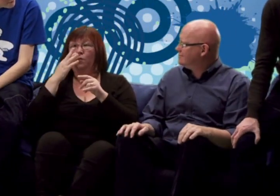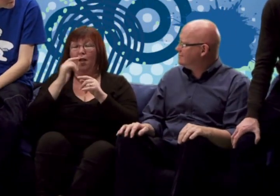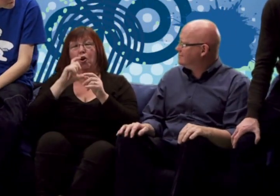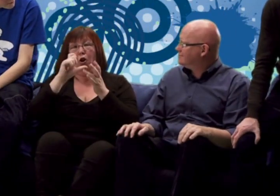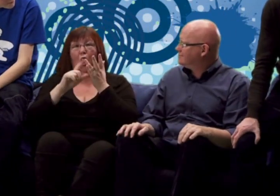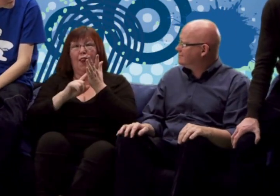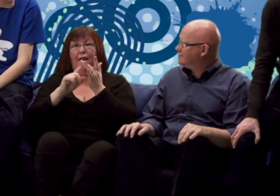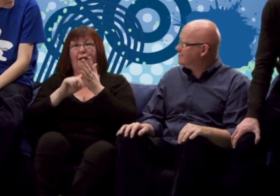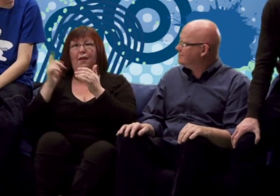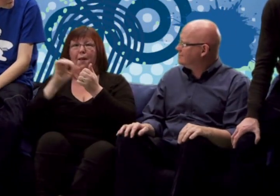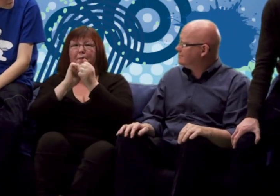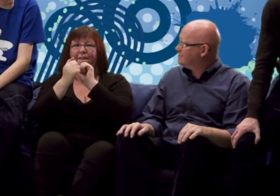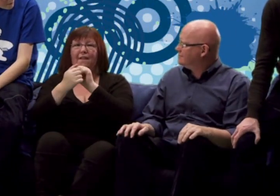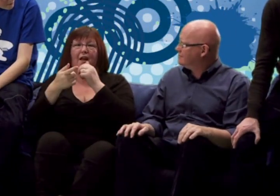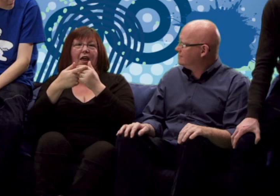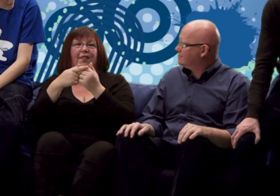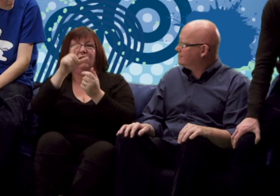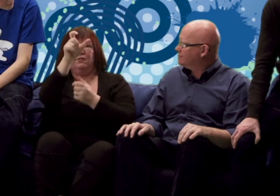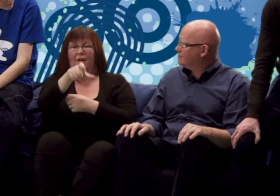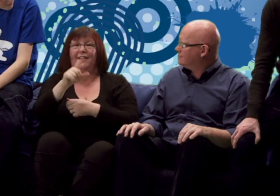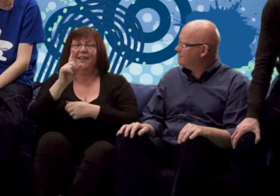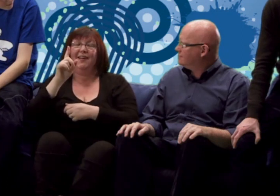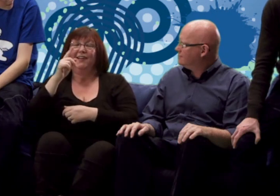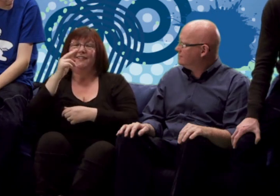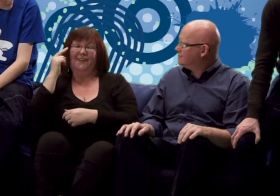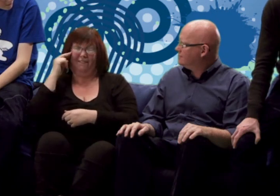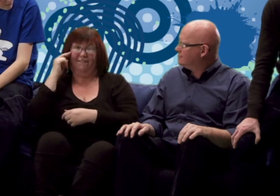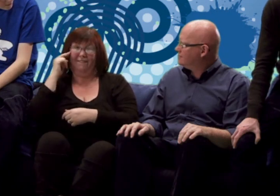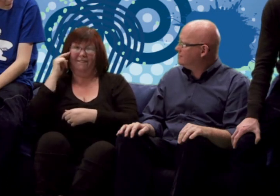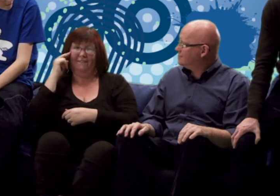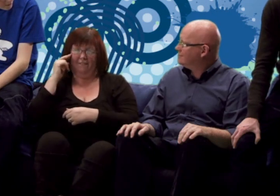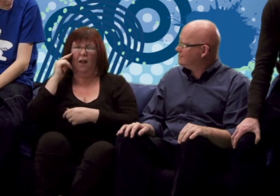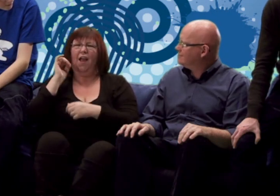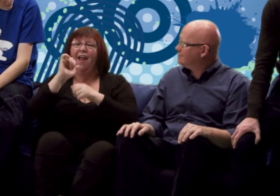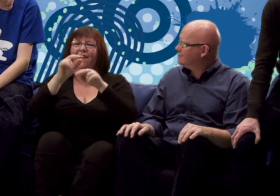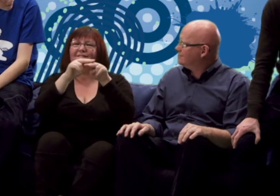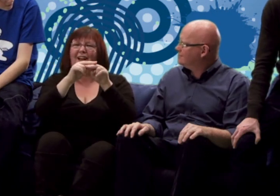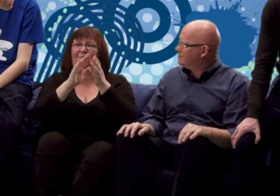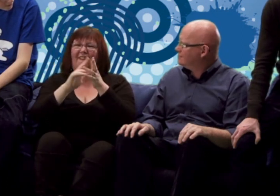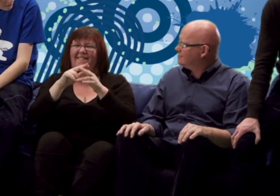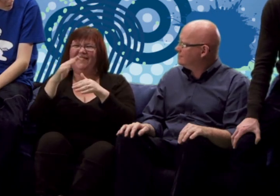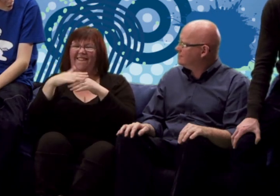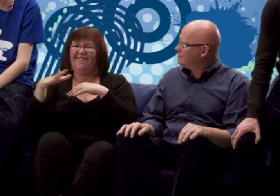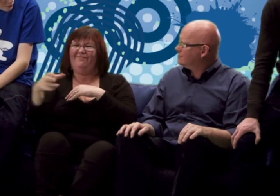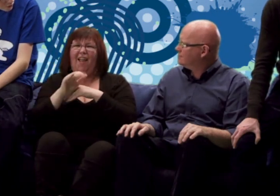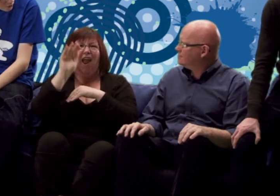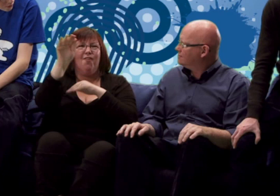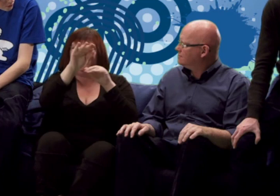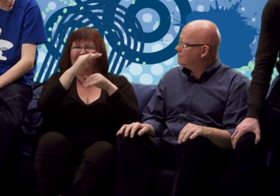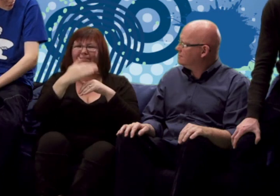My advice would be for other parents who are thinking about Colin, who is deaf, and if other parents might not take their children out with